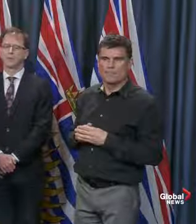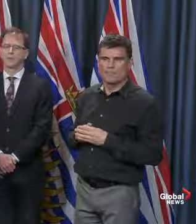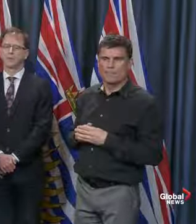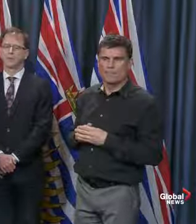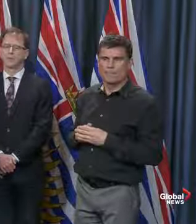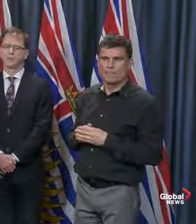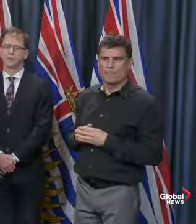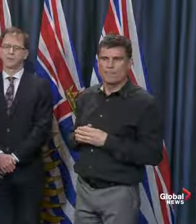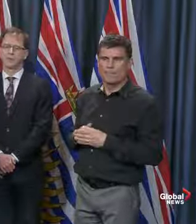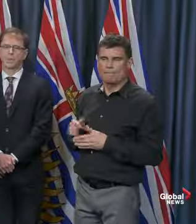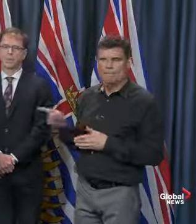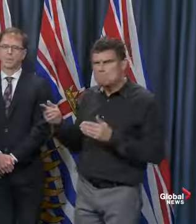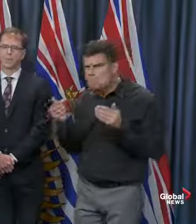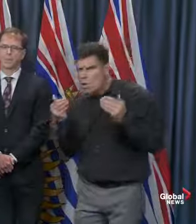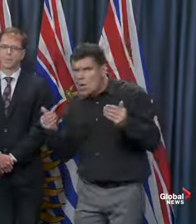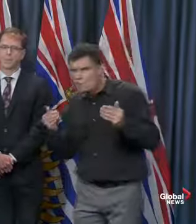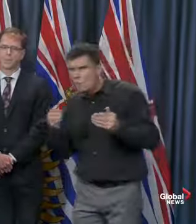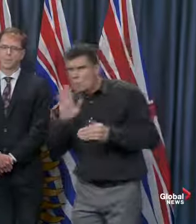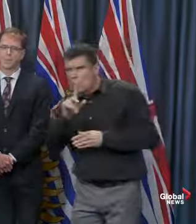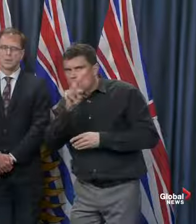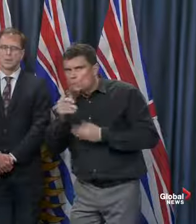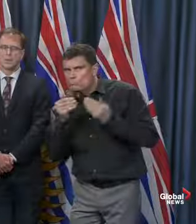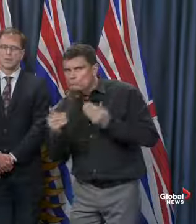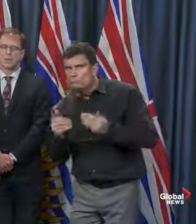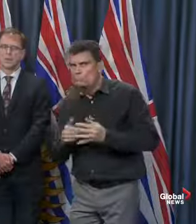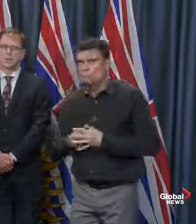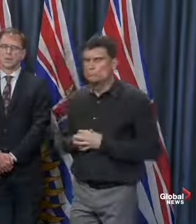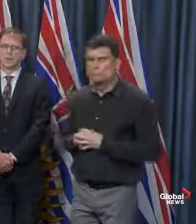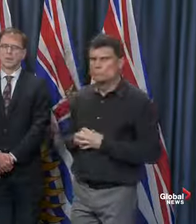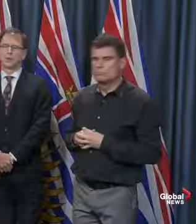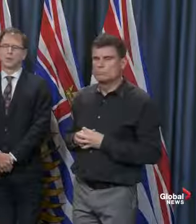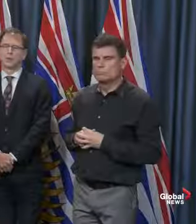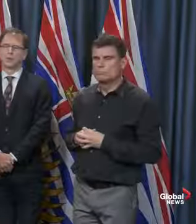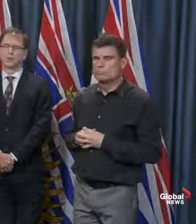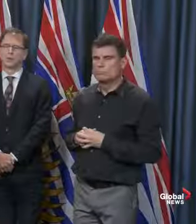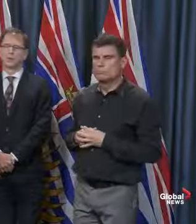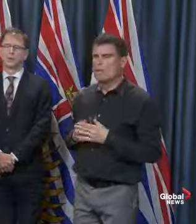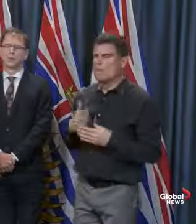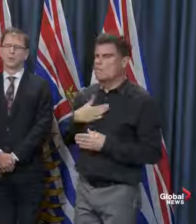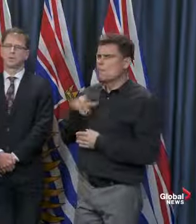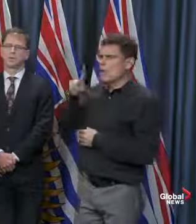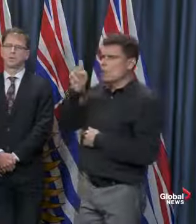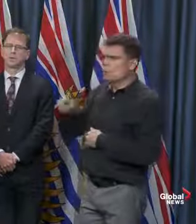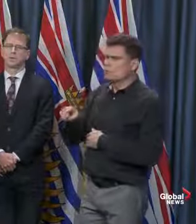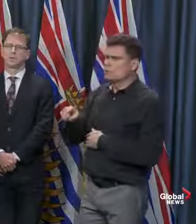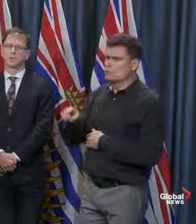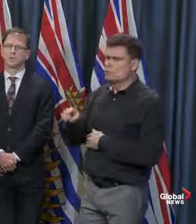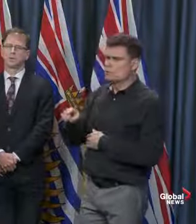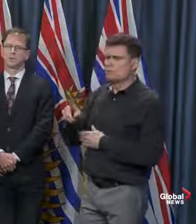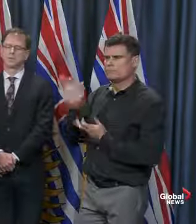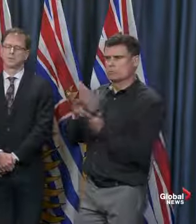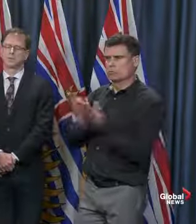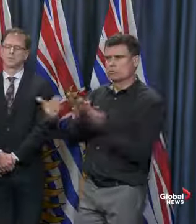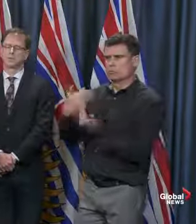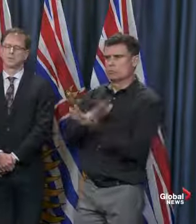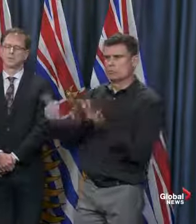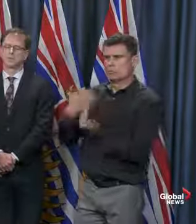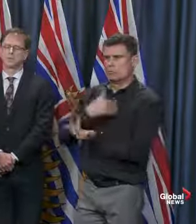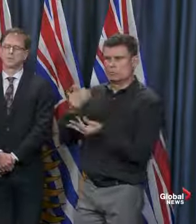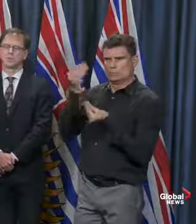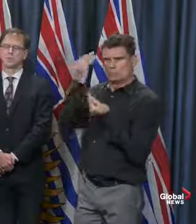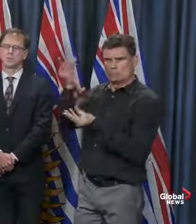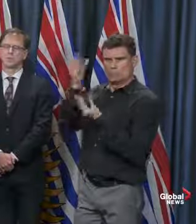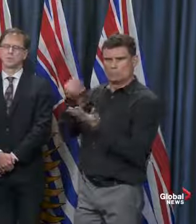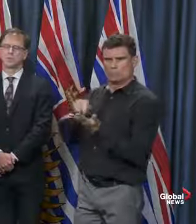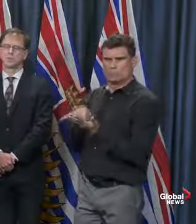Go ahead. Yeah, my question is around transparency. We're hearing concerns from some residents in the interior that they're